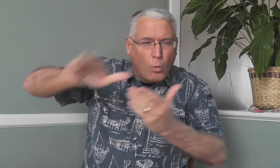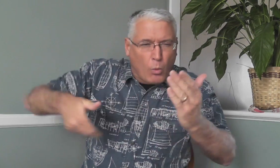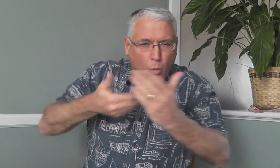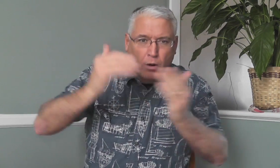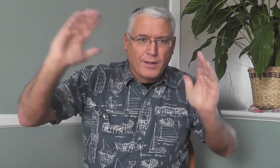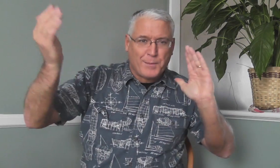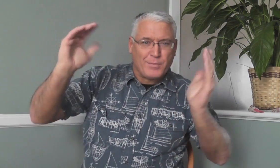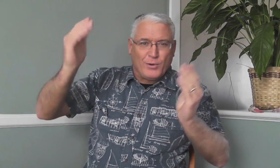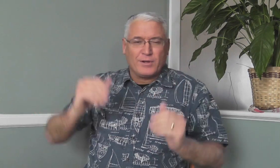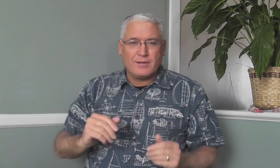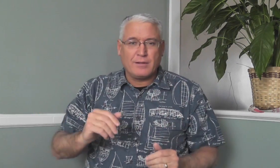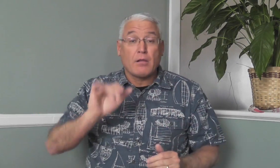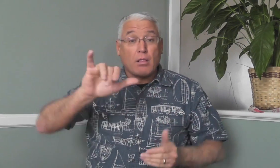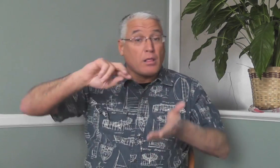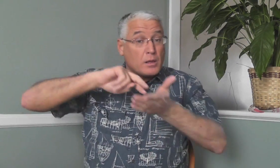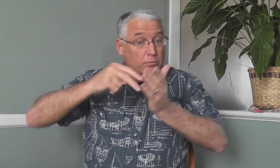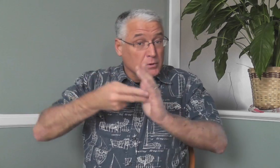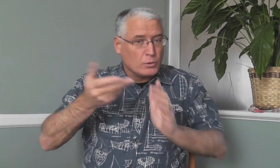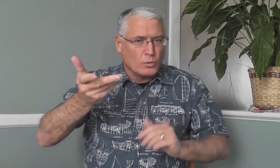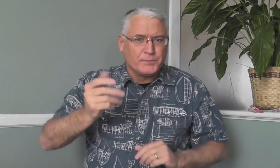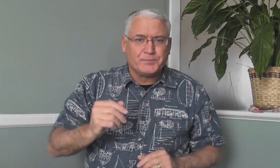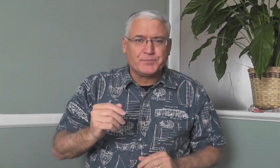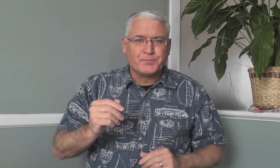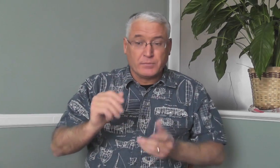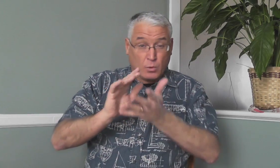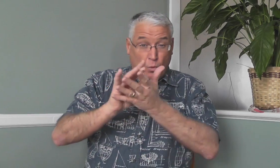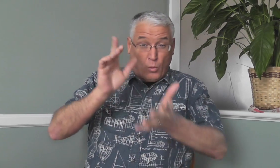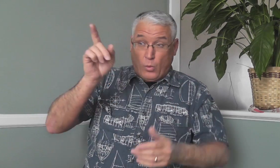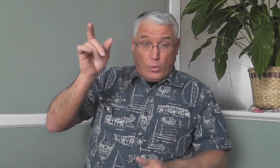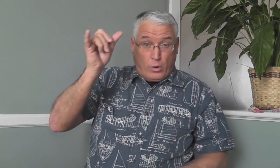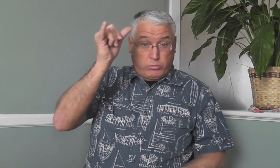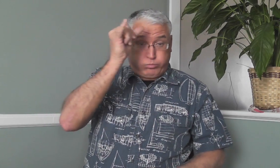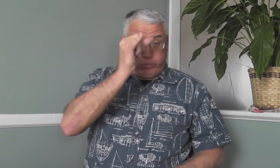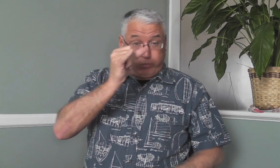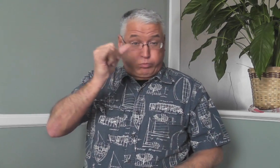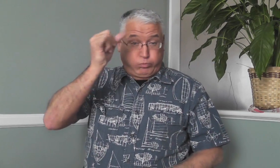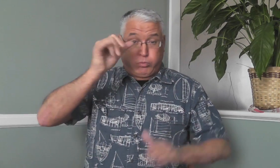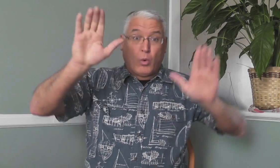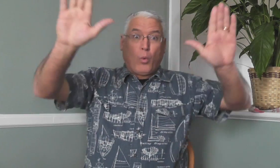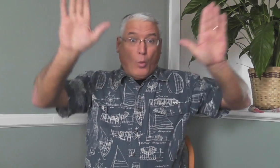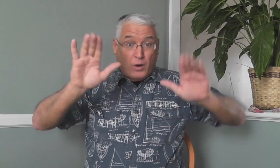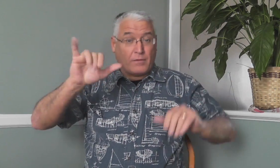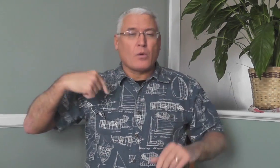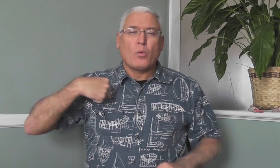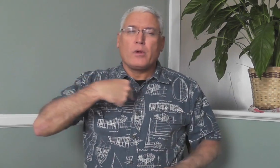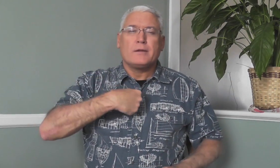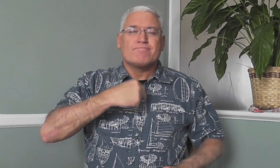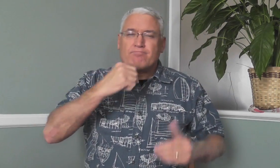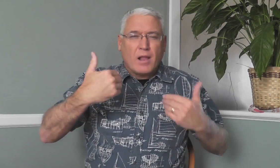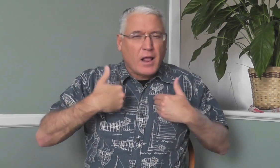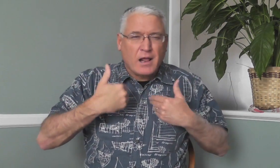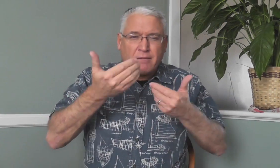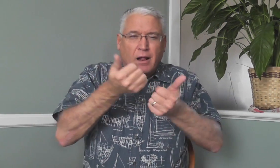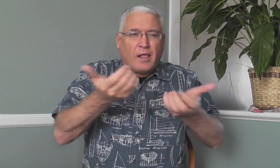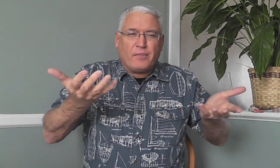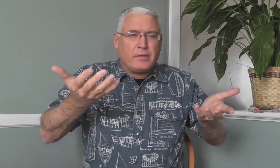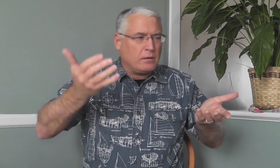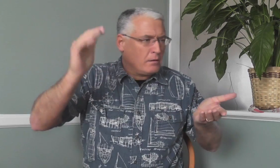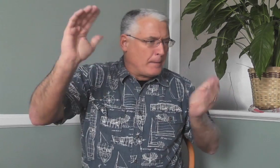is beyond anything that we can compare it to. And that means that glory is so wonderful that